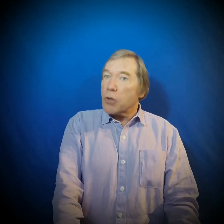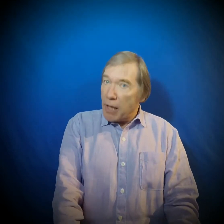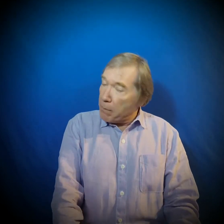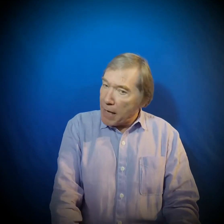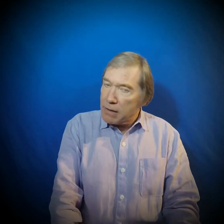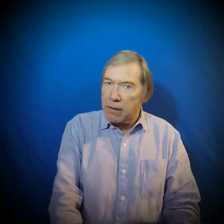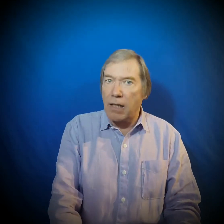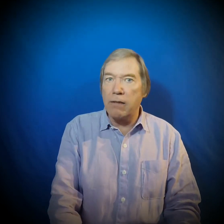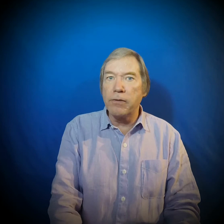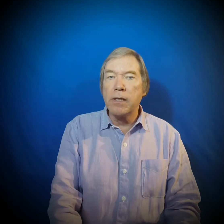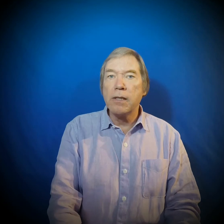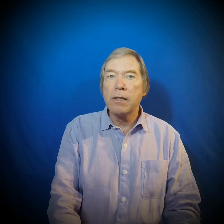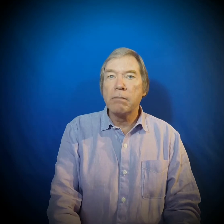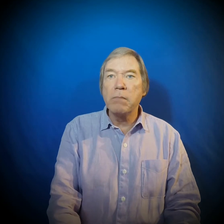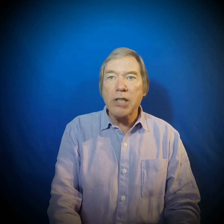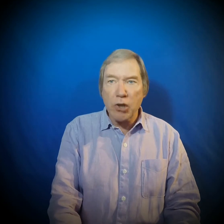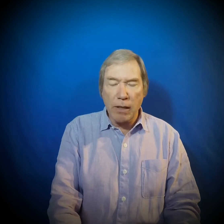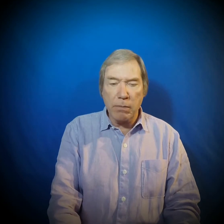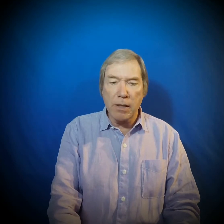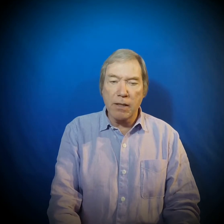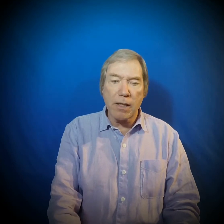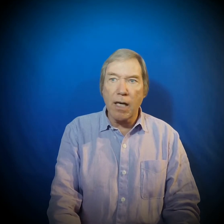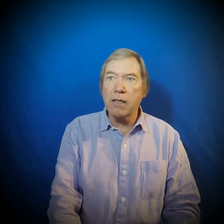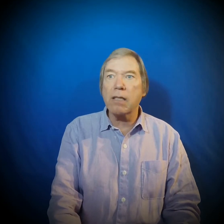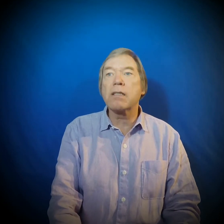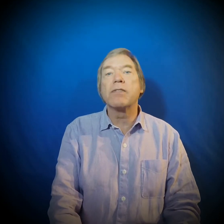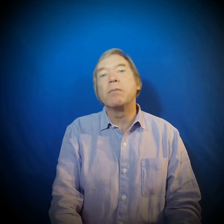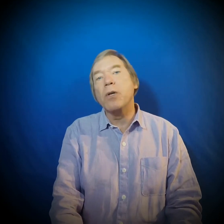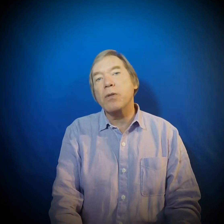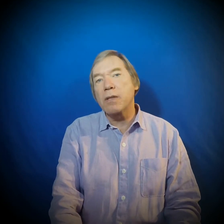shape and love, misshapen in the conduct of them both.